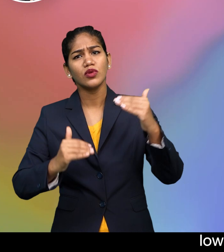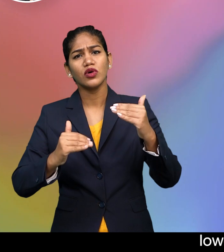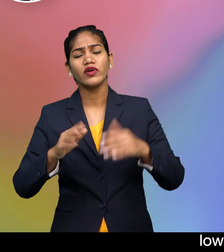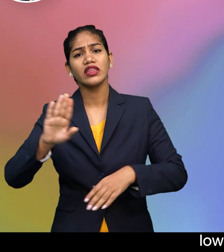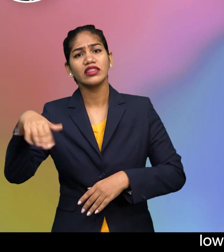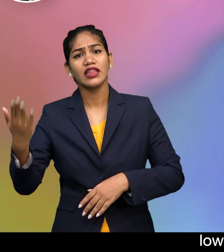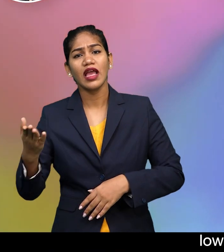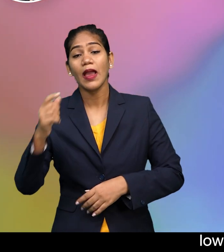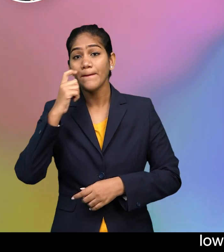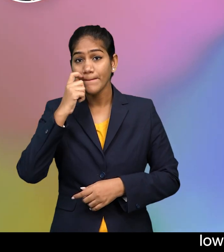men.